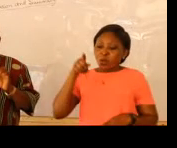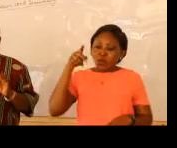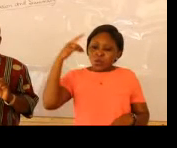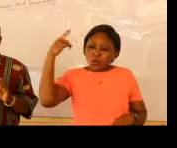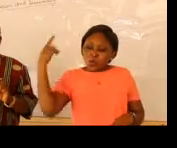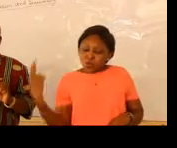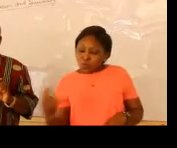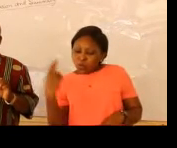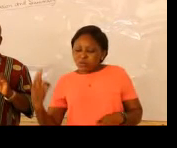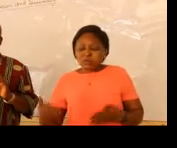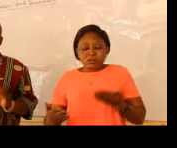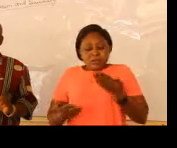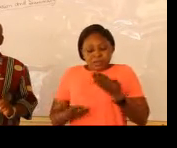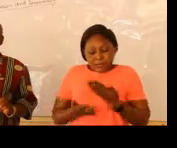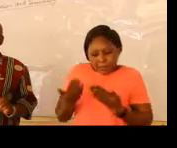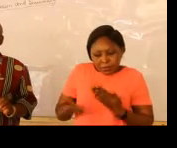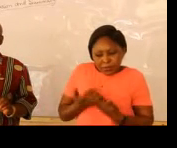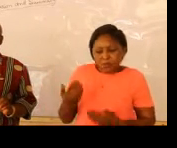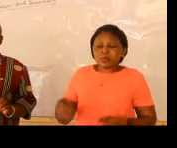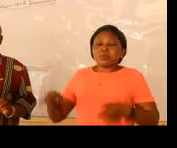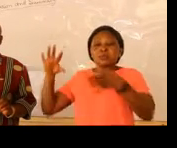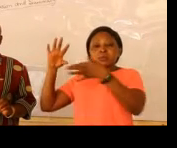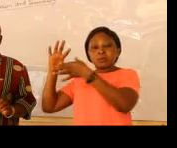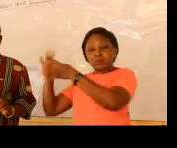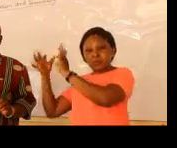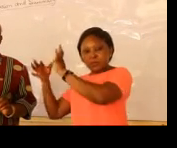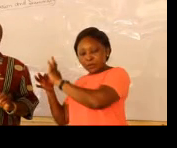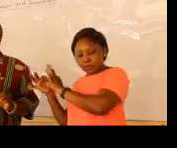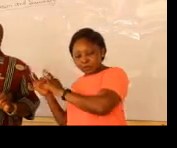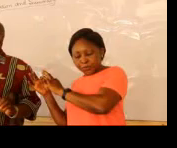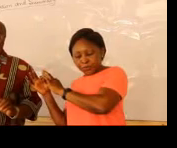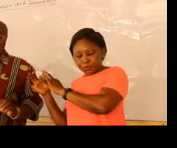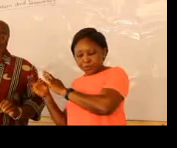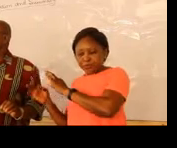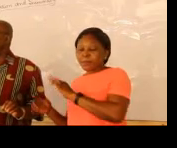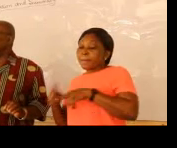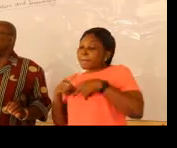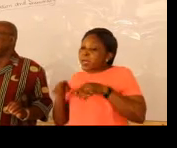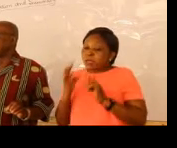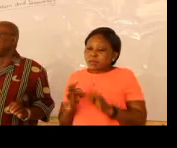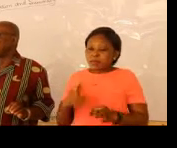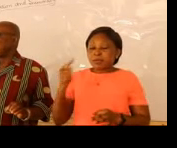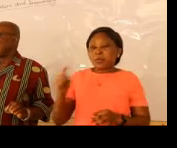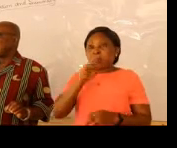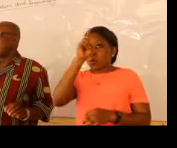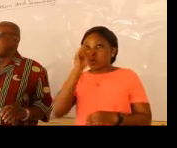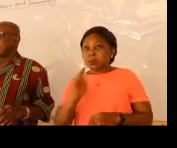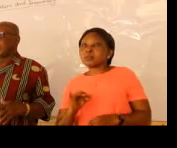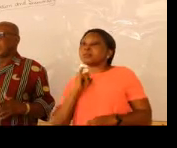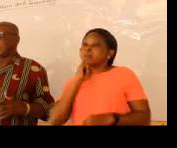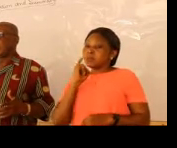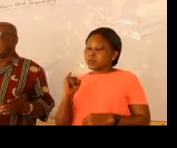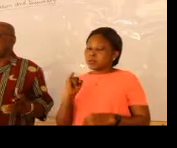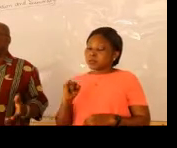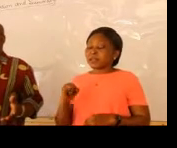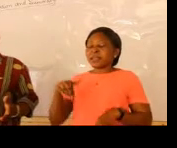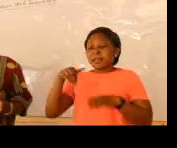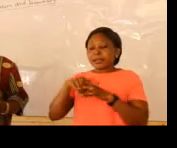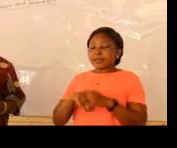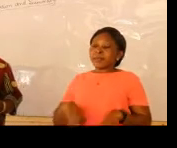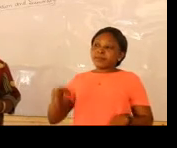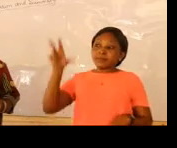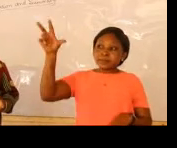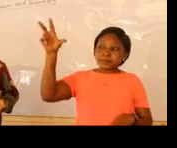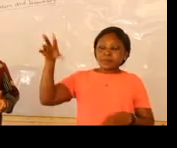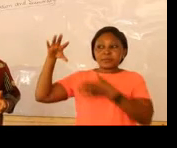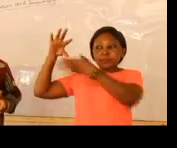use simple sentence. But if the question is in 3